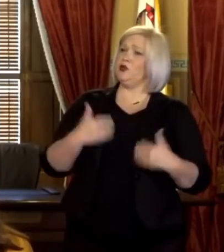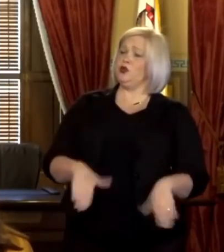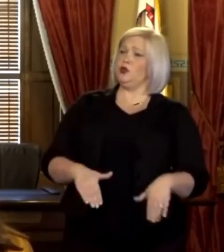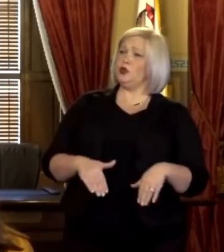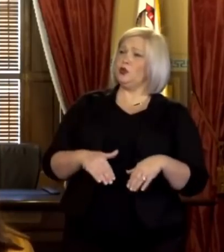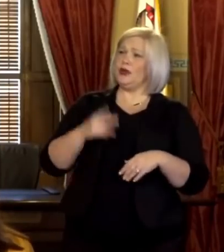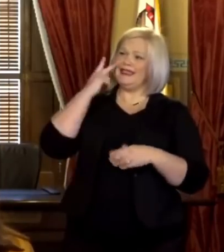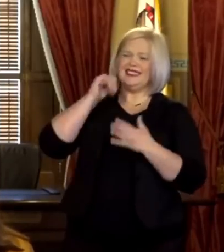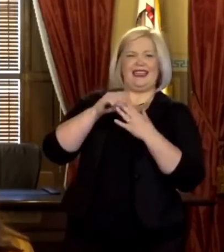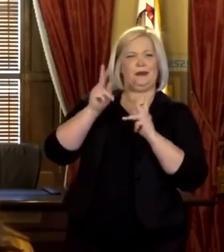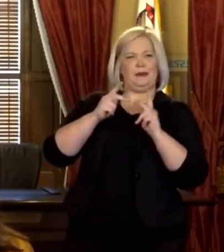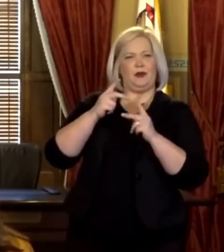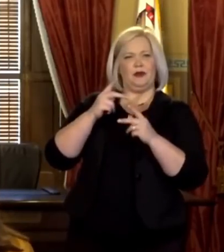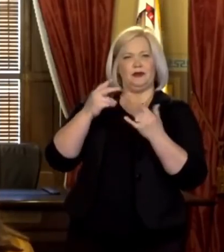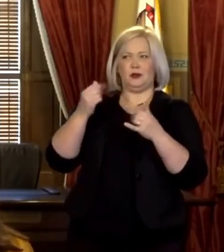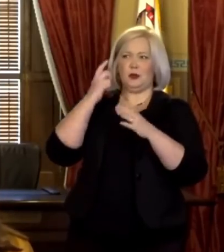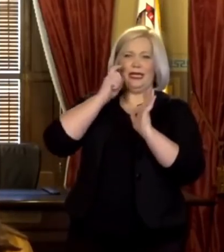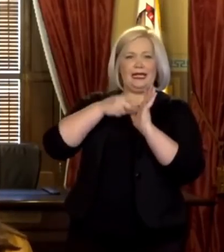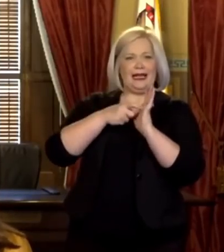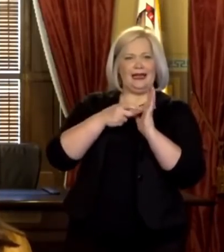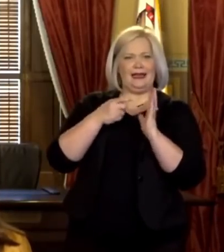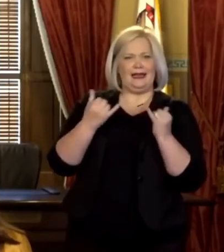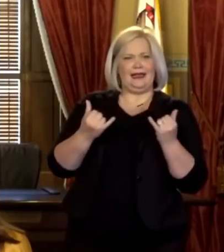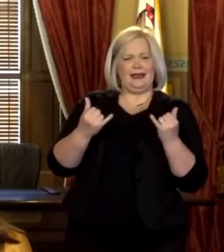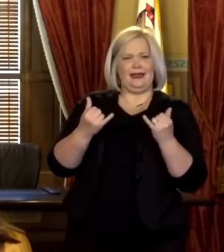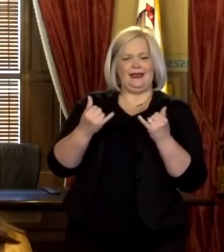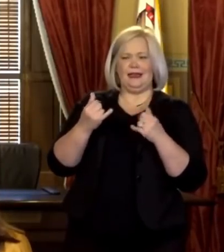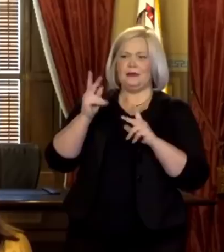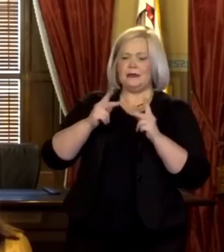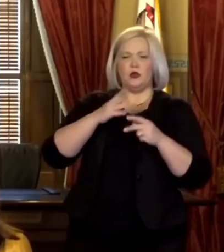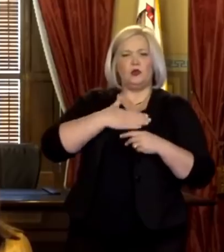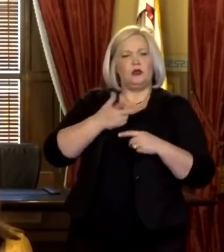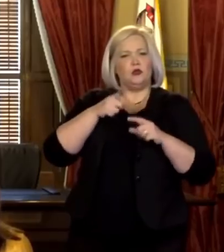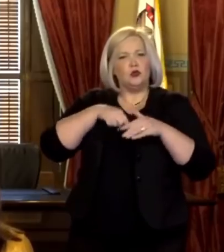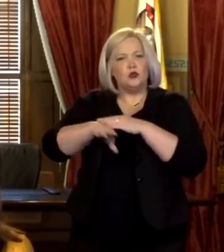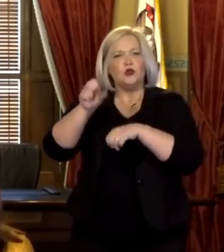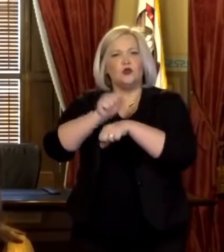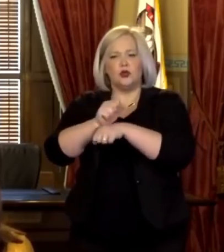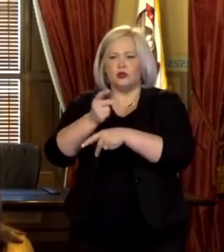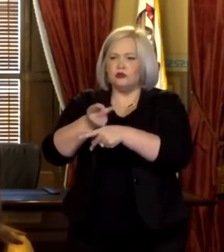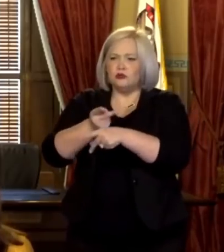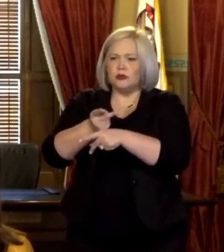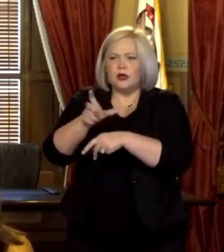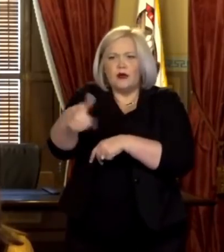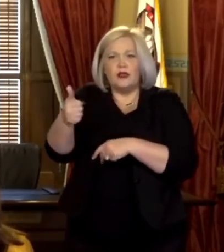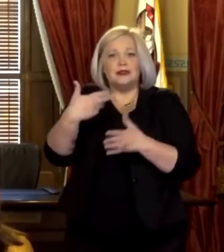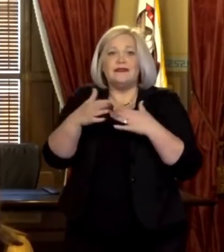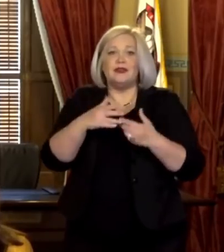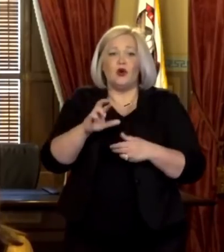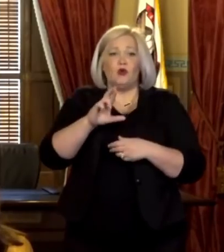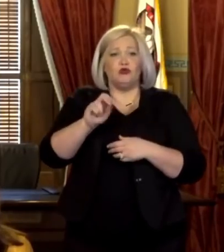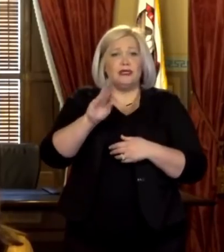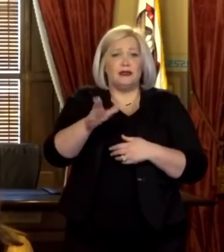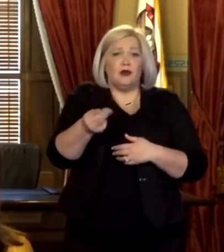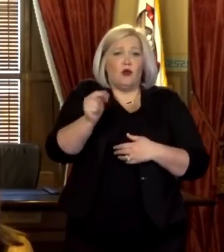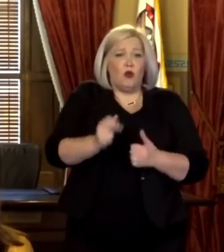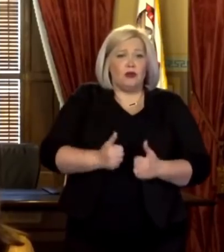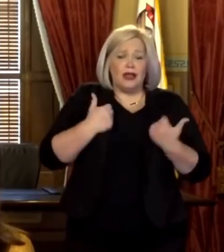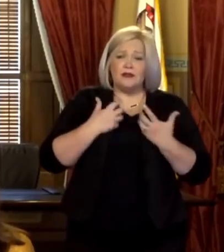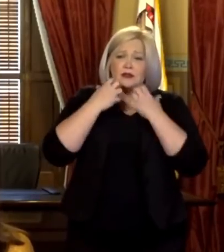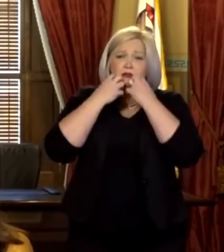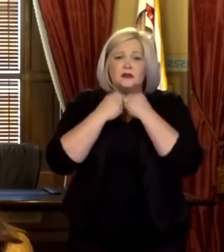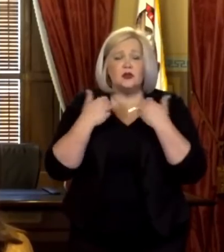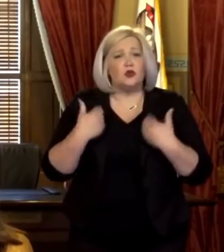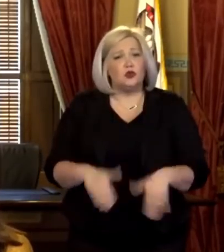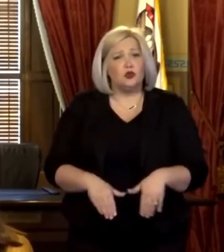today and the people on the front line who are putting their own lives at risk to take care of others. And I think that, the